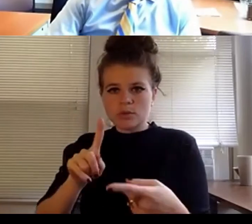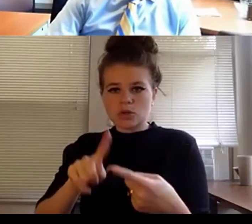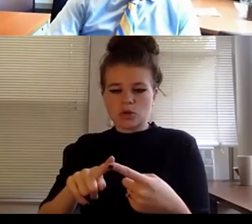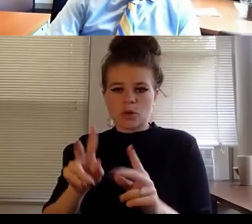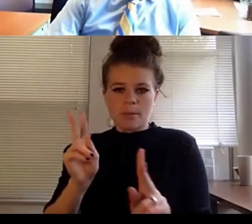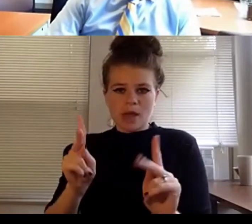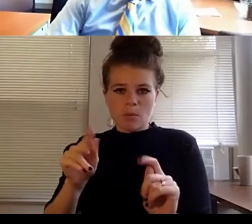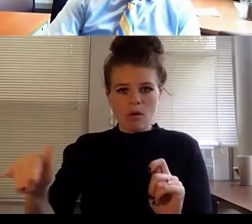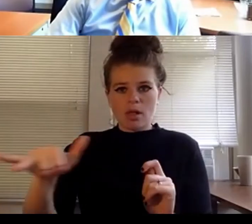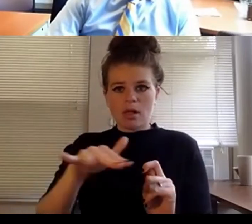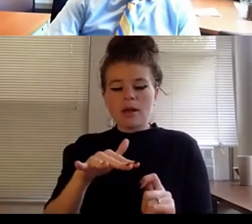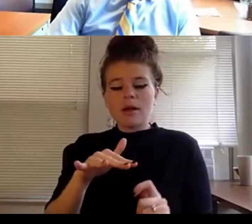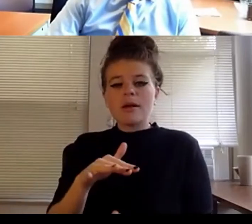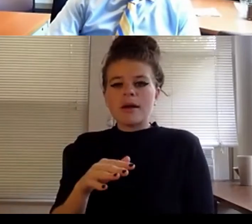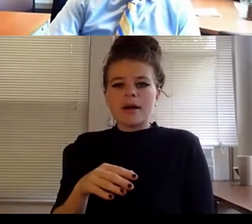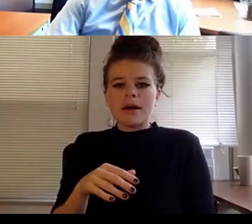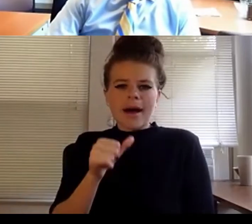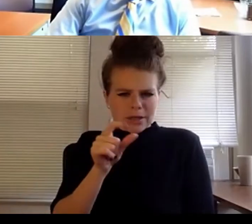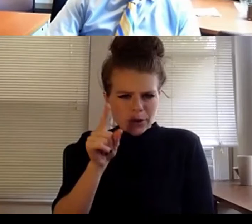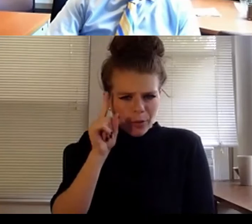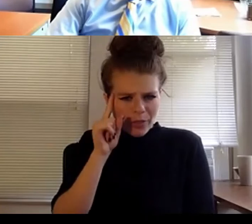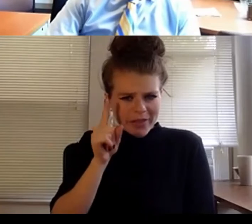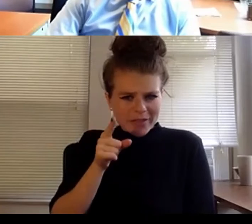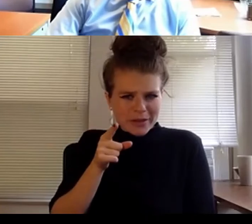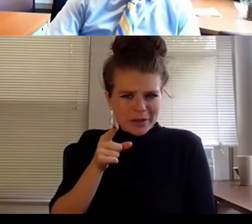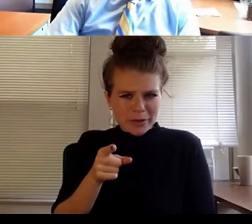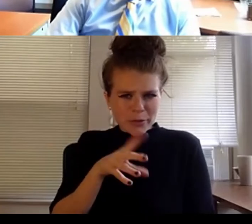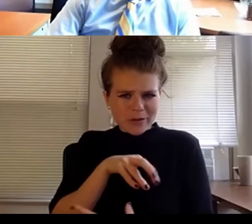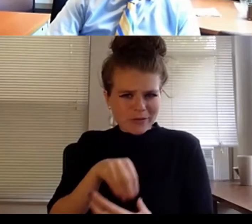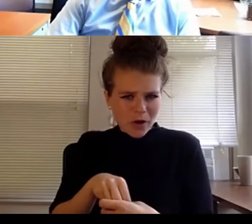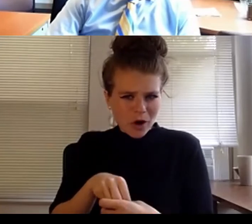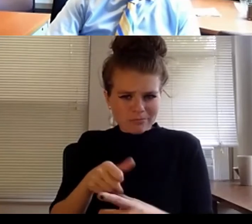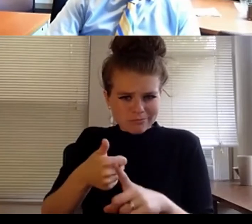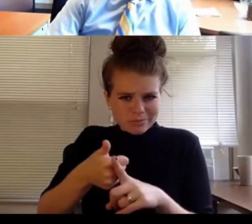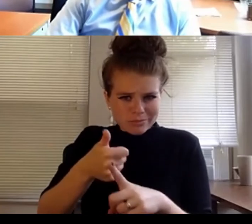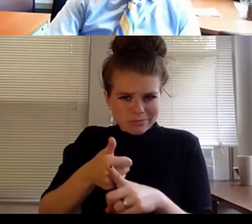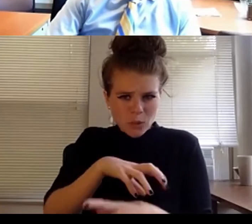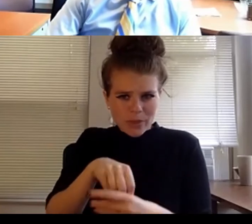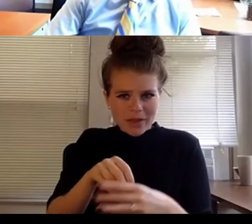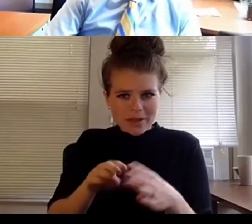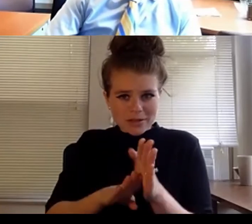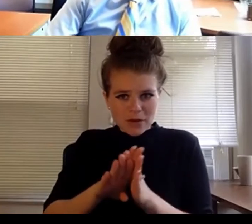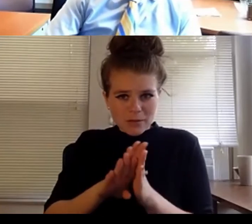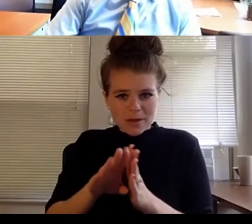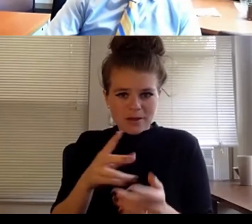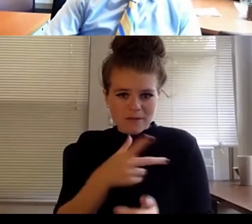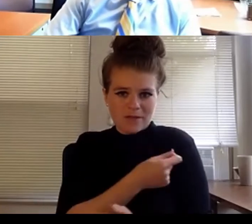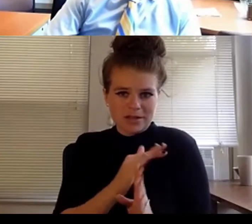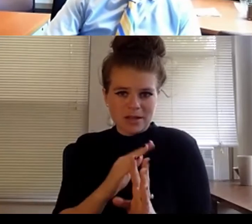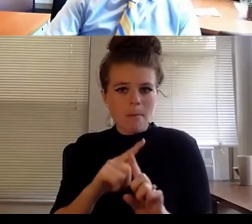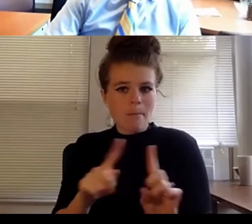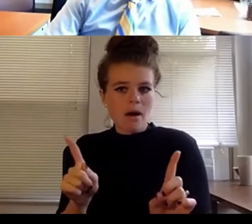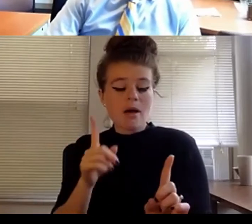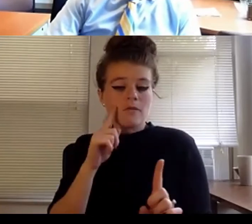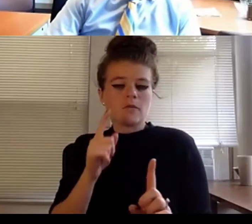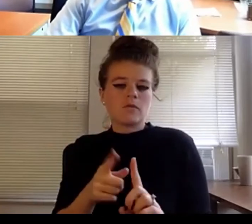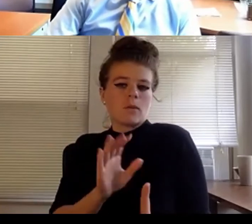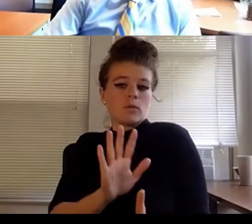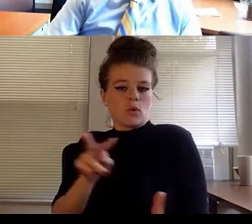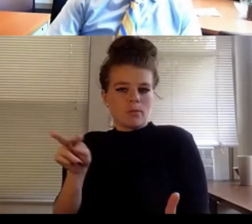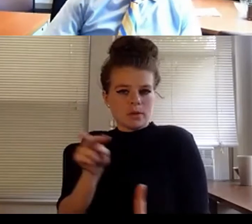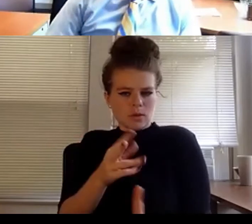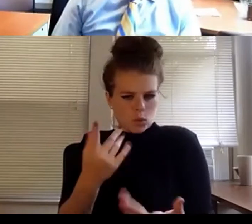know that I don't think that you were involved so much in the development of the vaccine, but from your